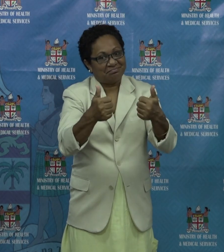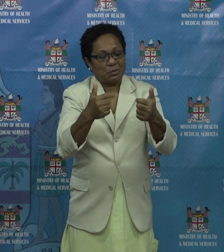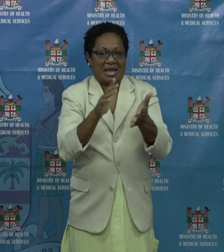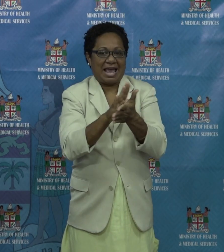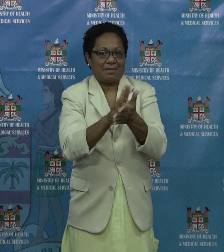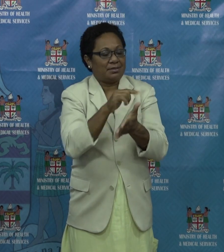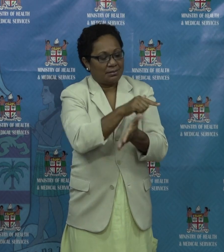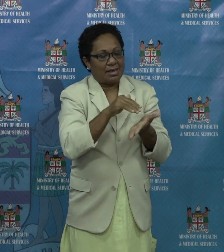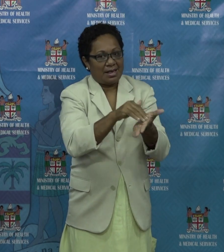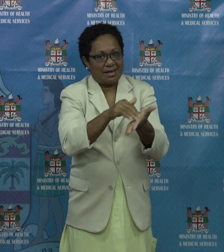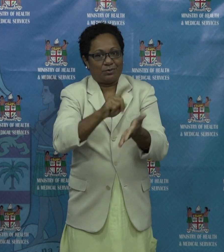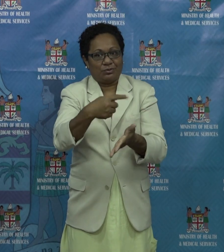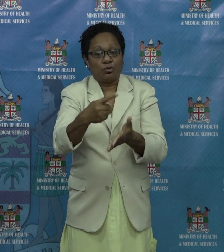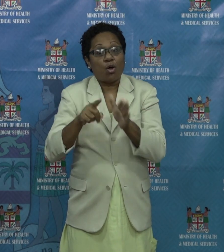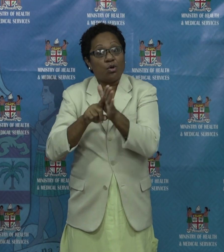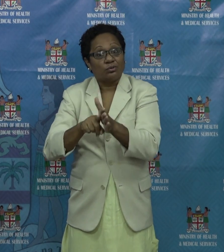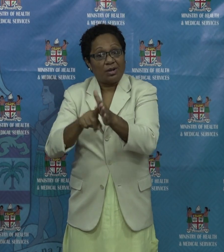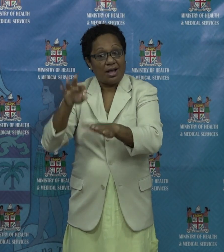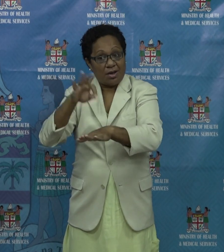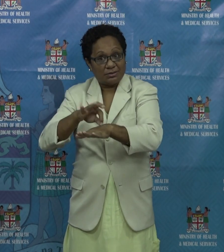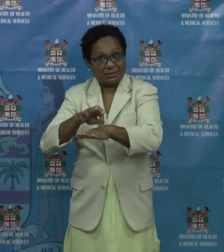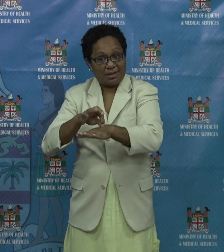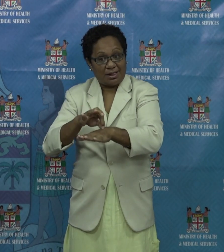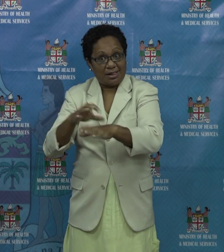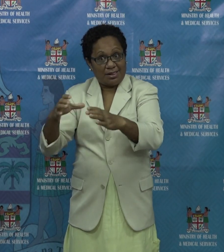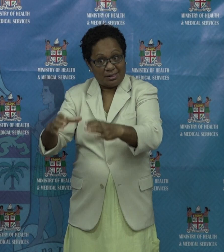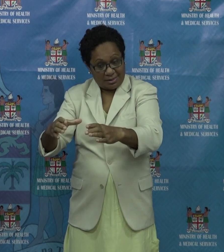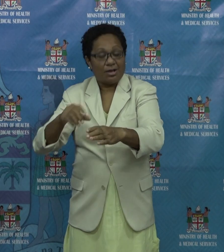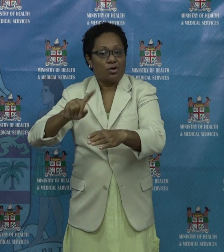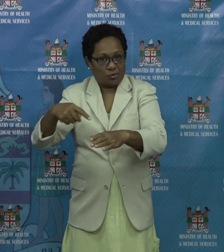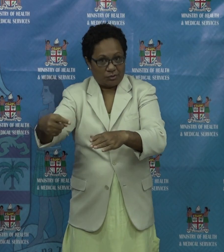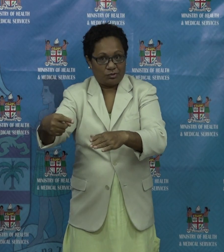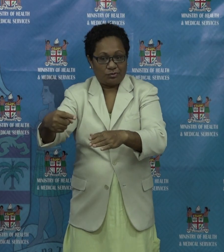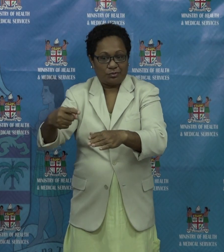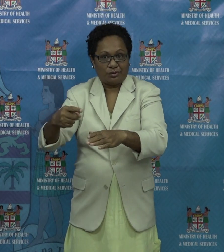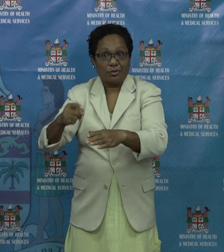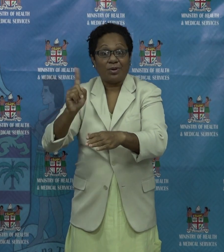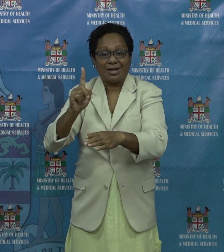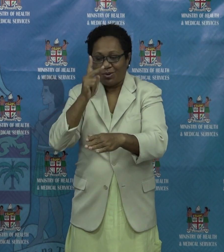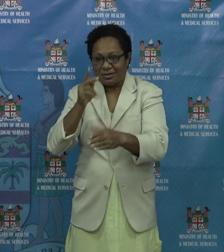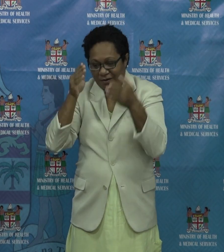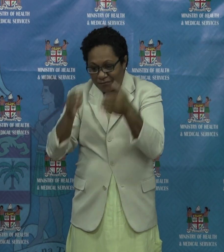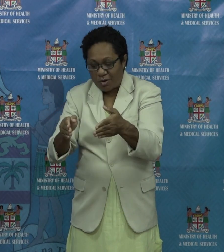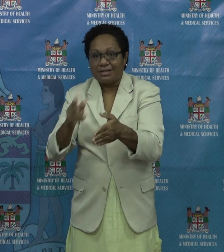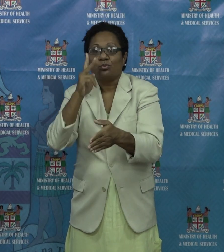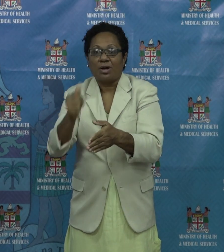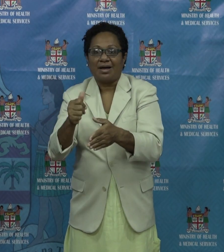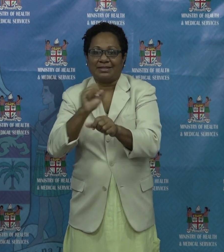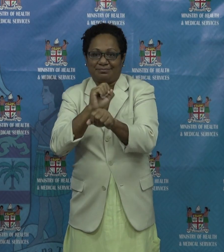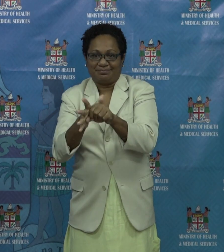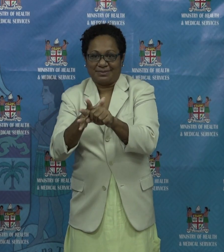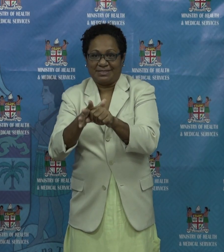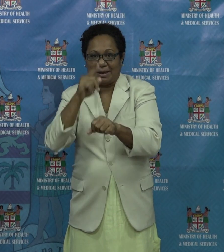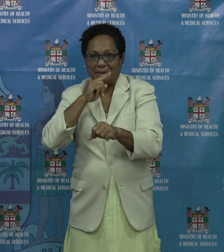provided. Lautoka Hospital continues to operate as the COVID hospital, and has